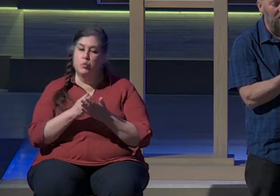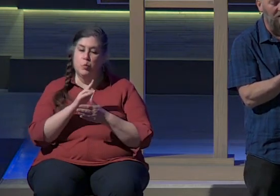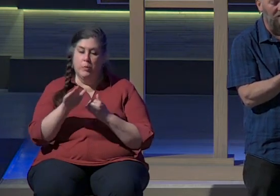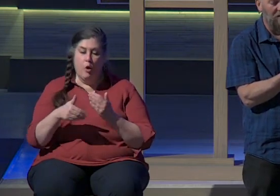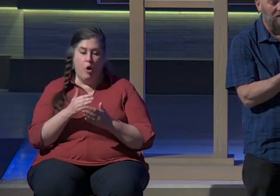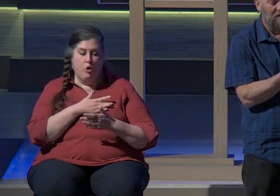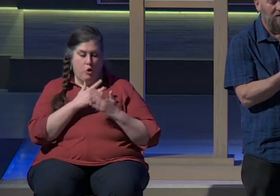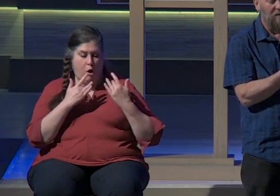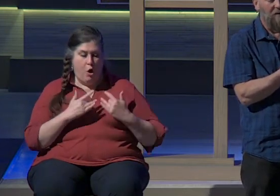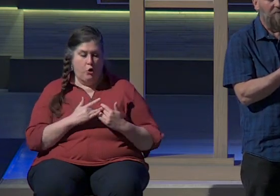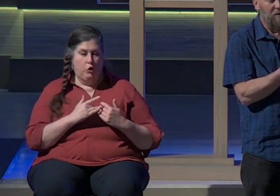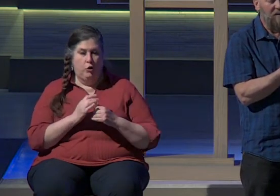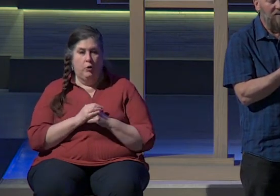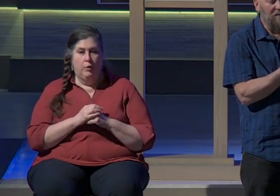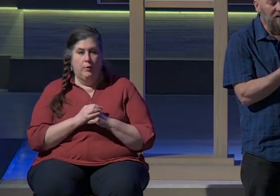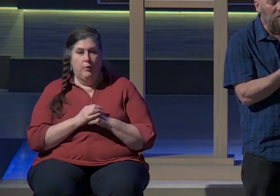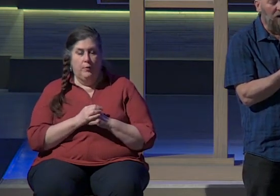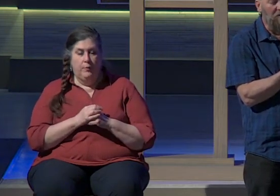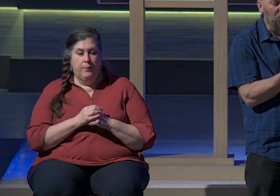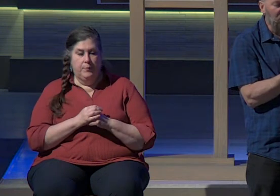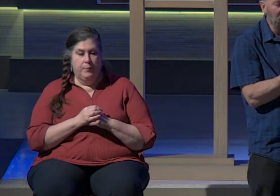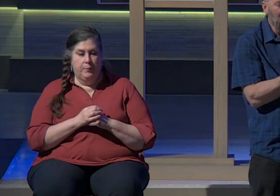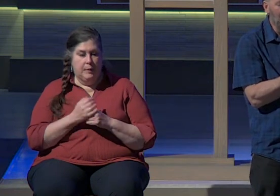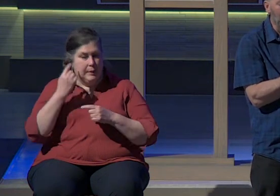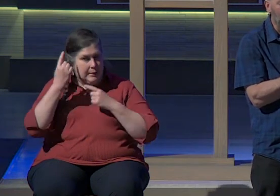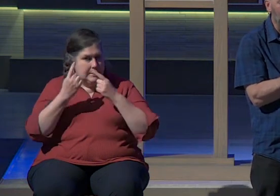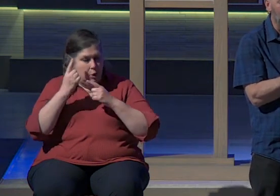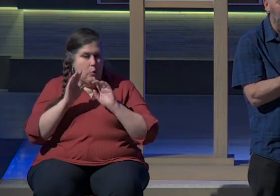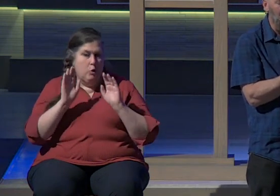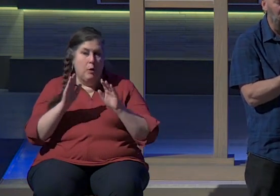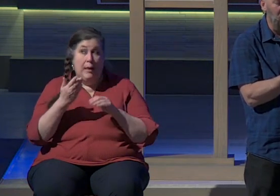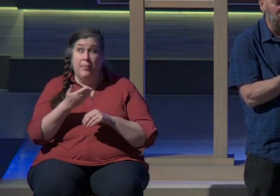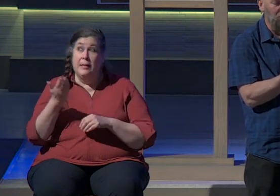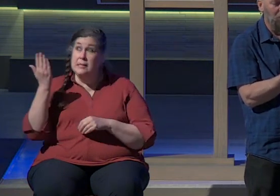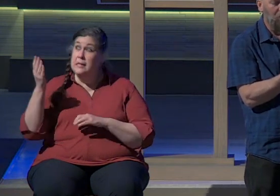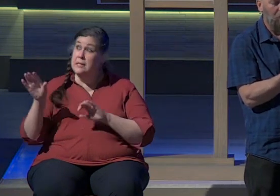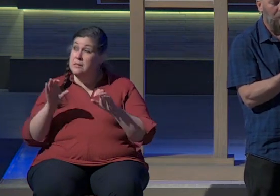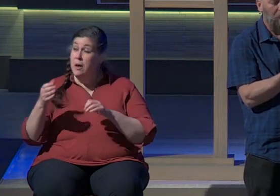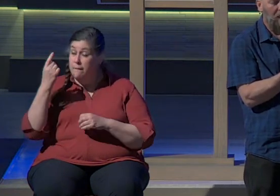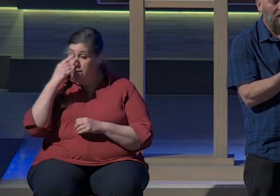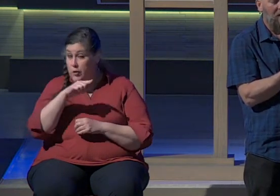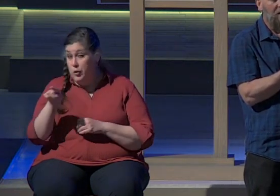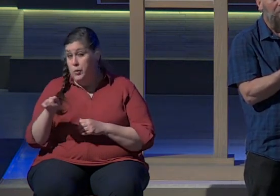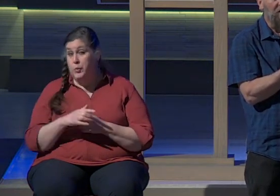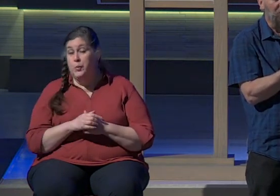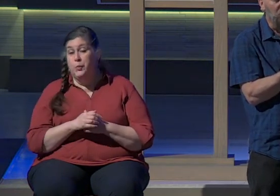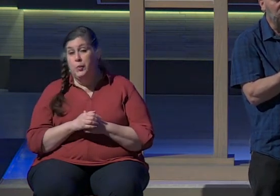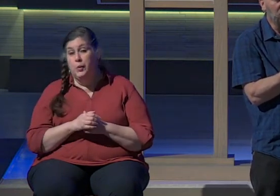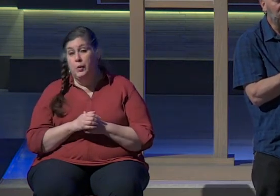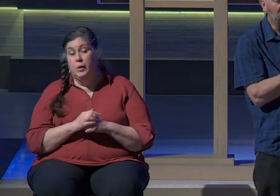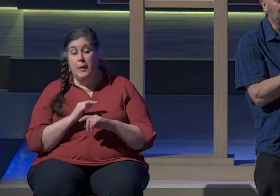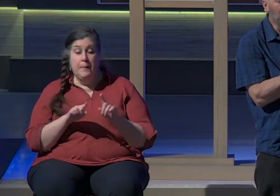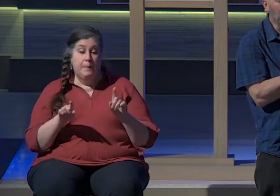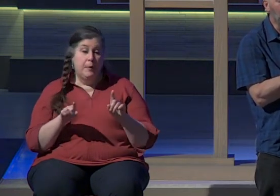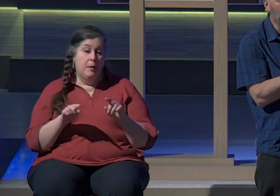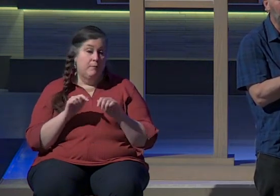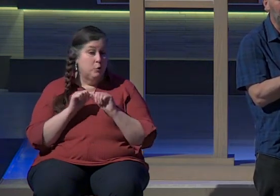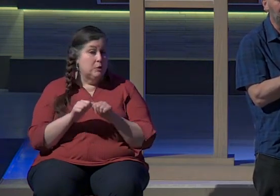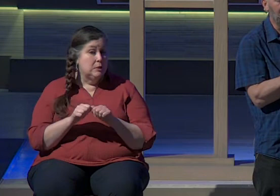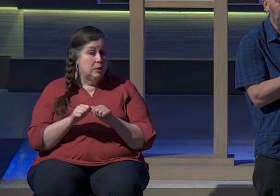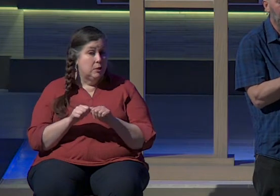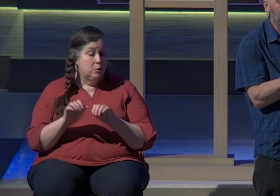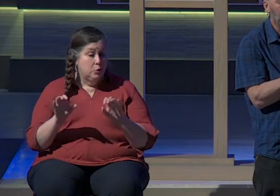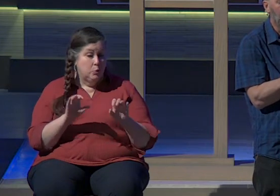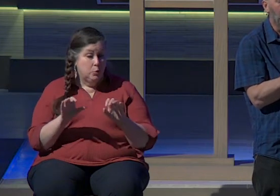your heart. For consider what great things he has done for you. But if you still do